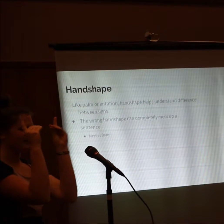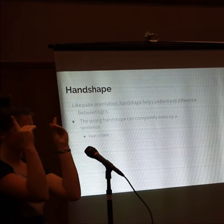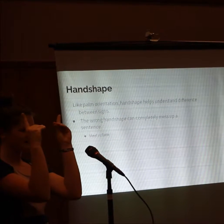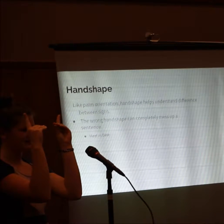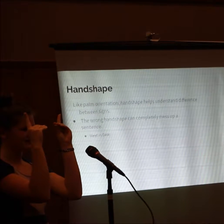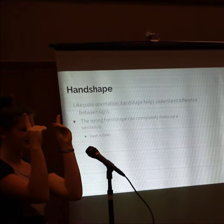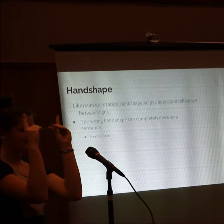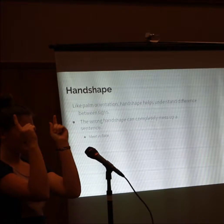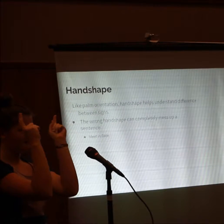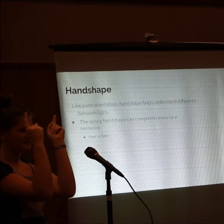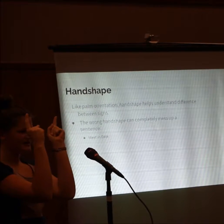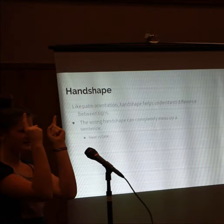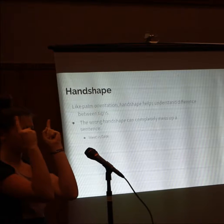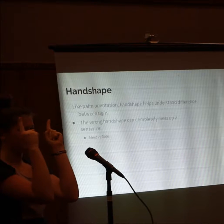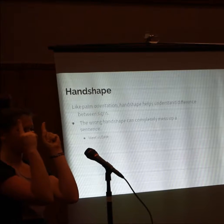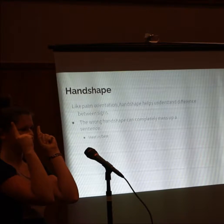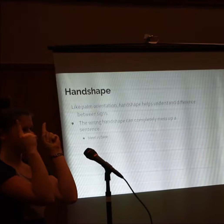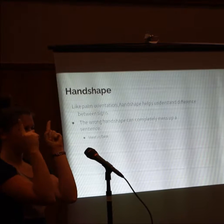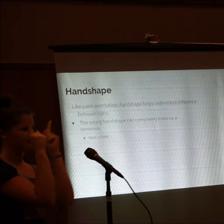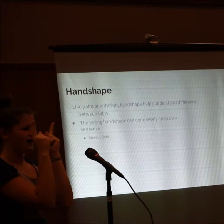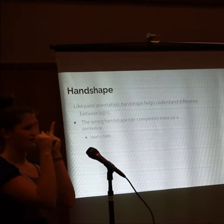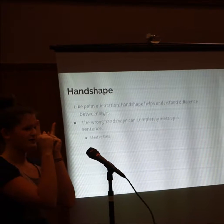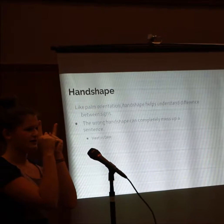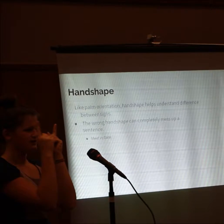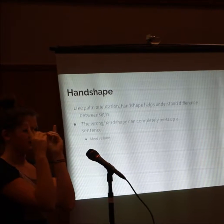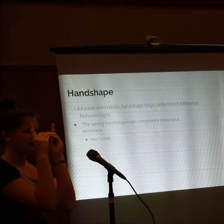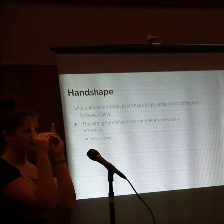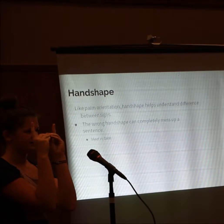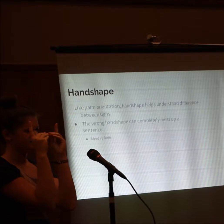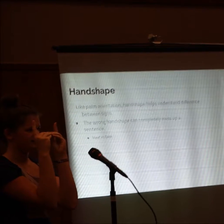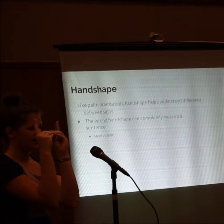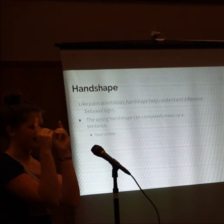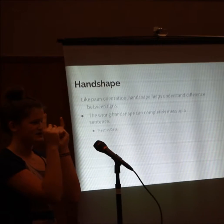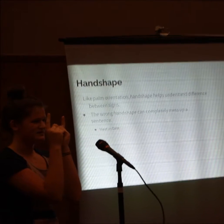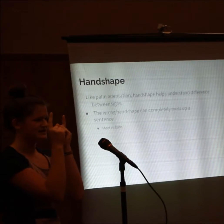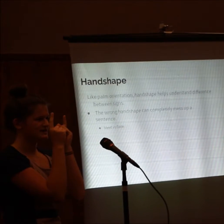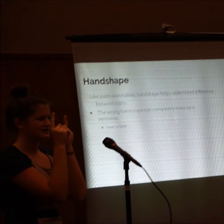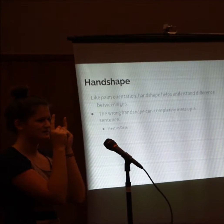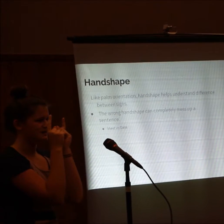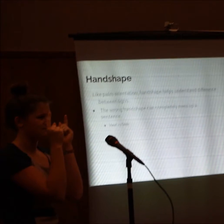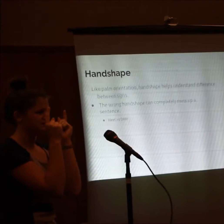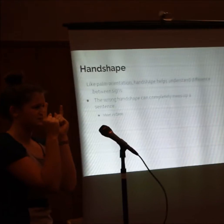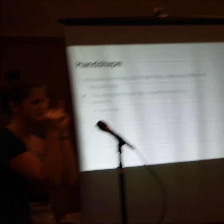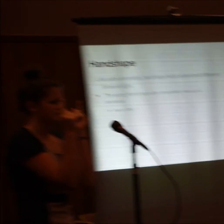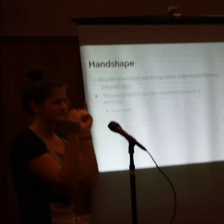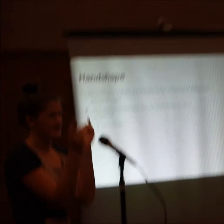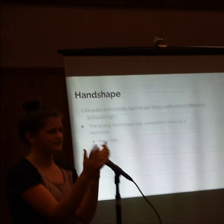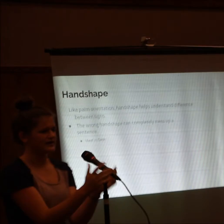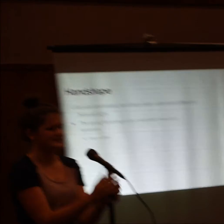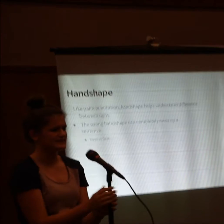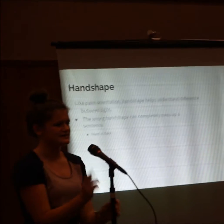it's D. And meet, it's a fist with the finger out. And so that hand shape is key to be able to sign the correct